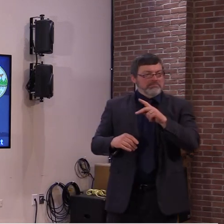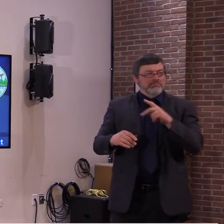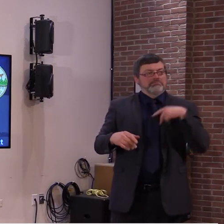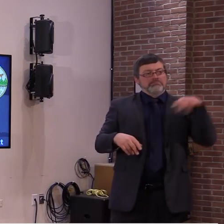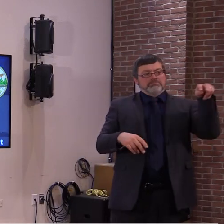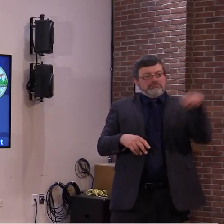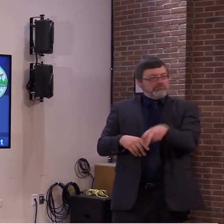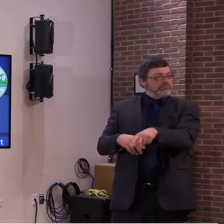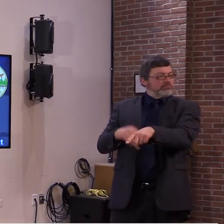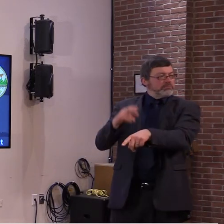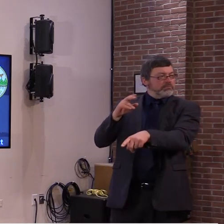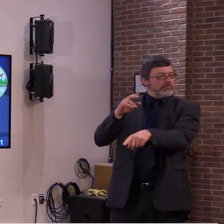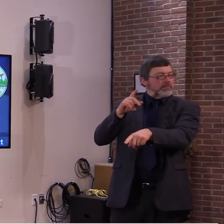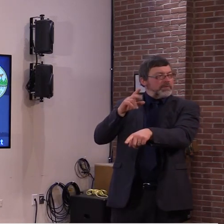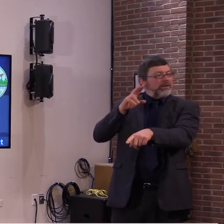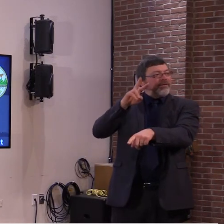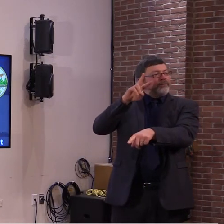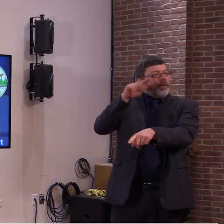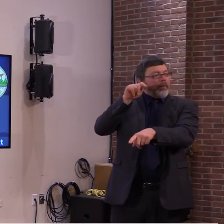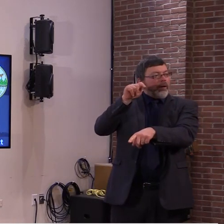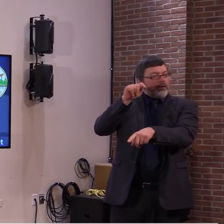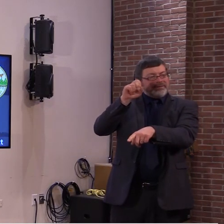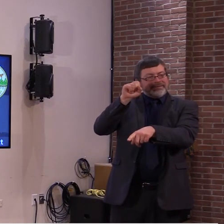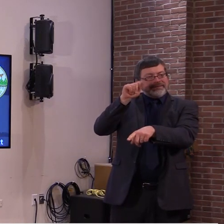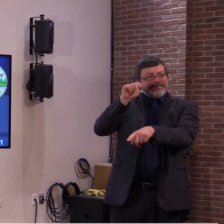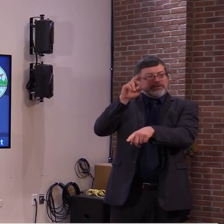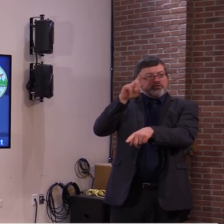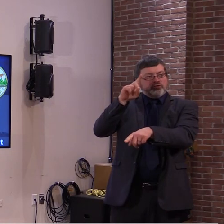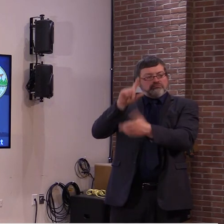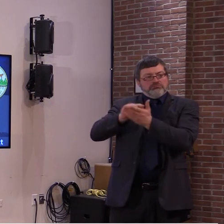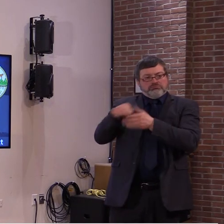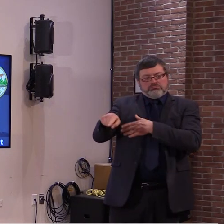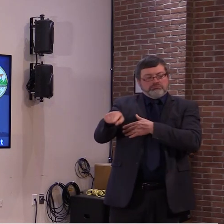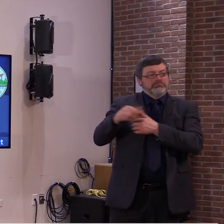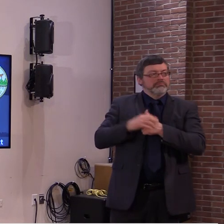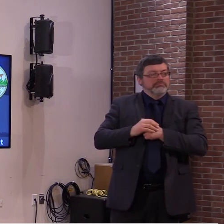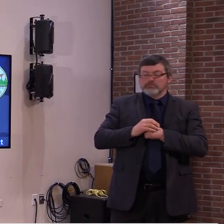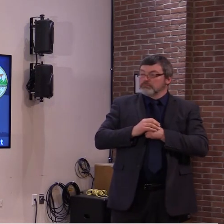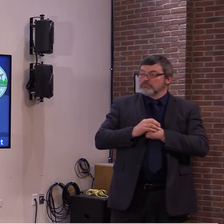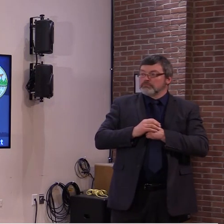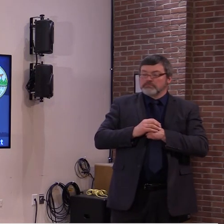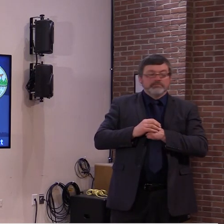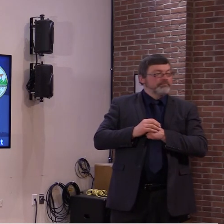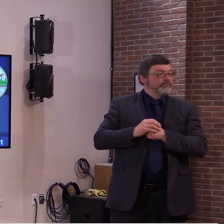from the Vermont Standard.